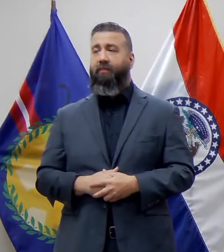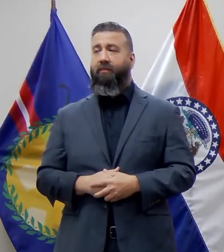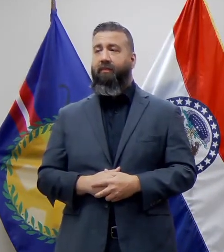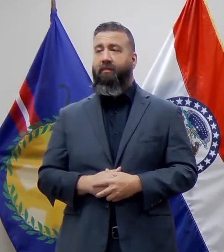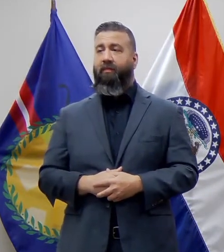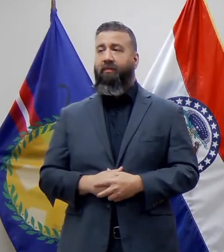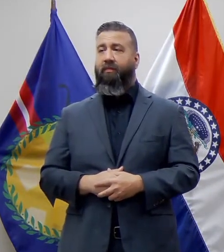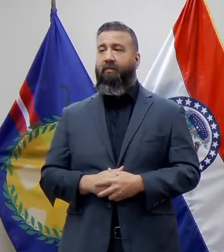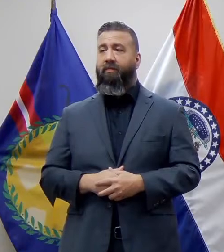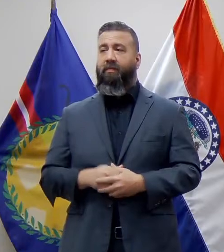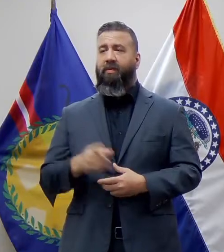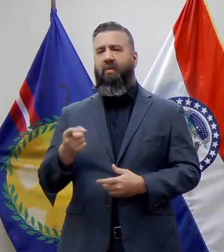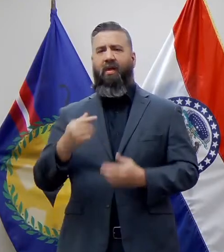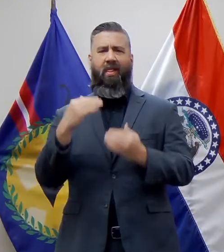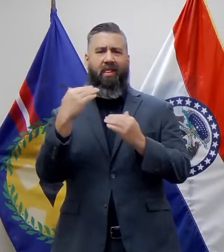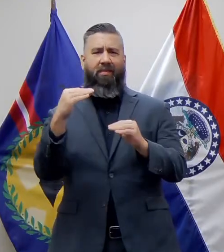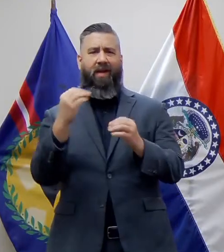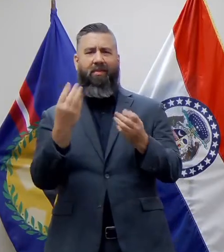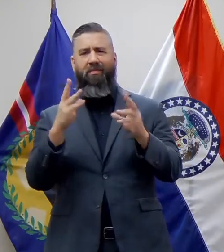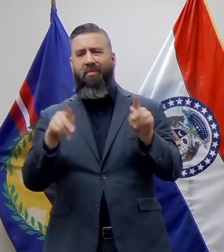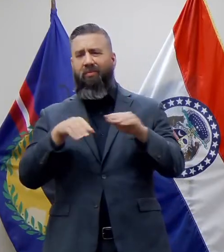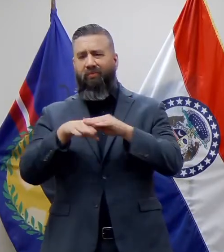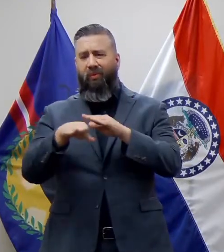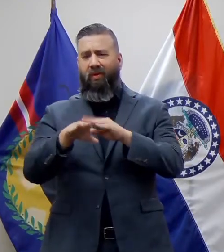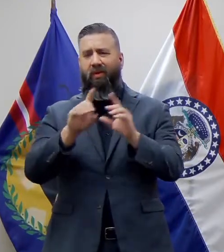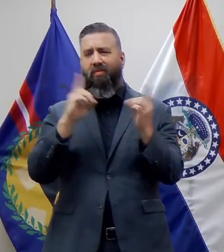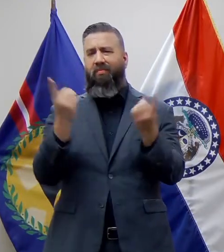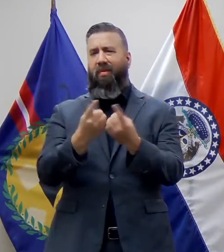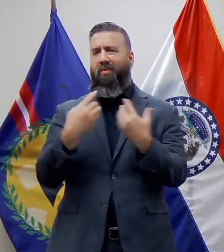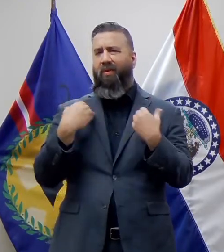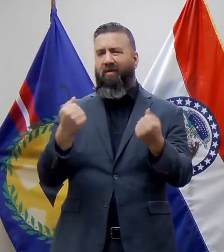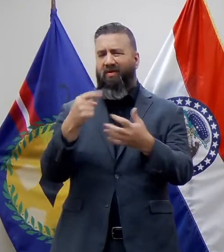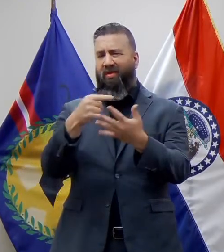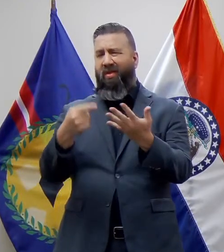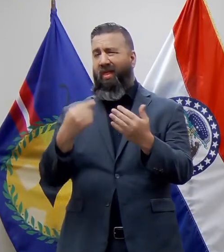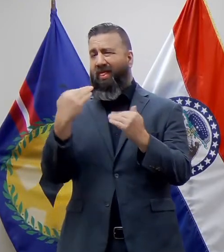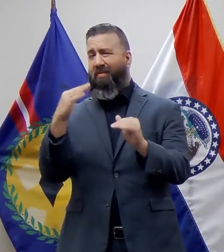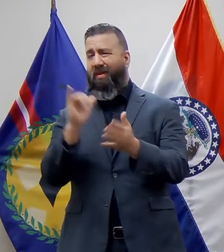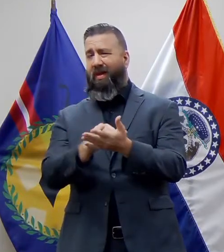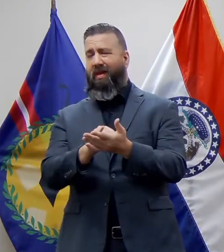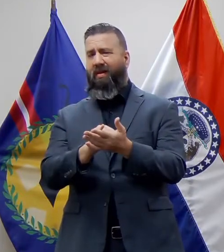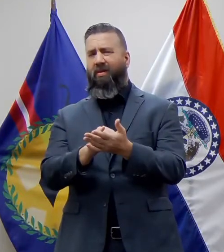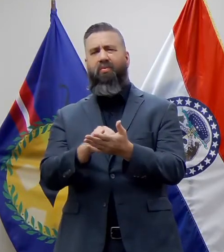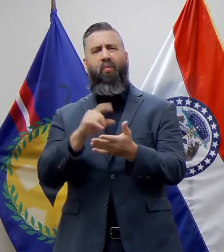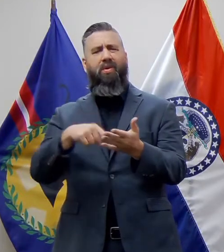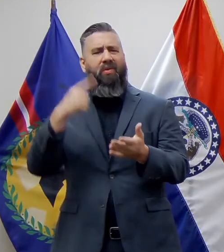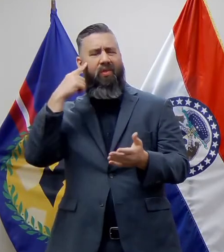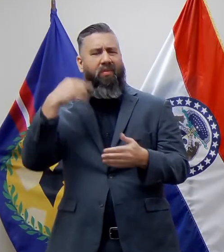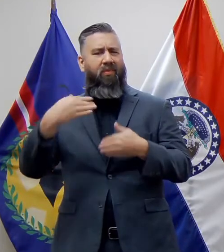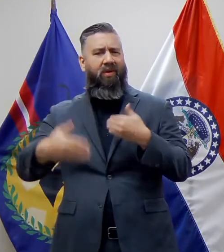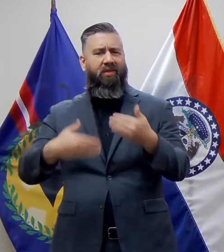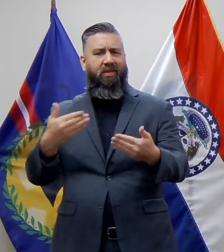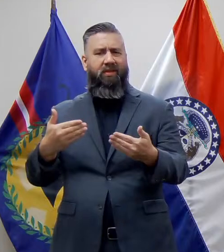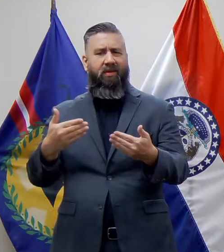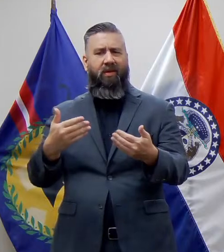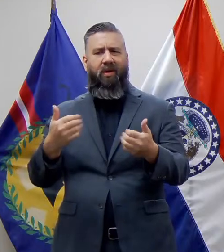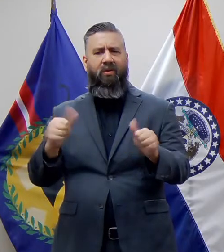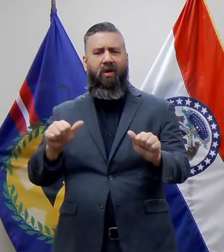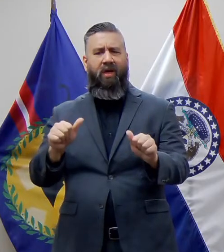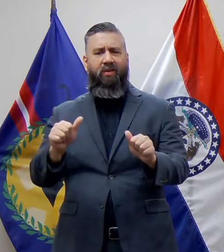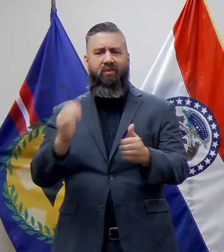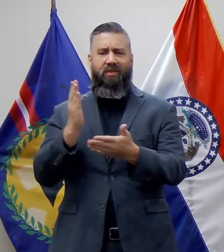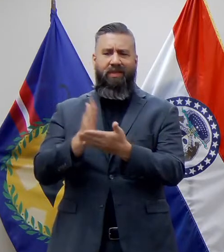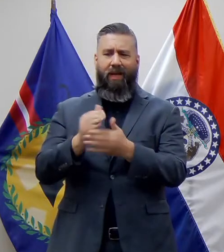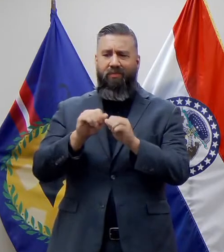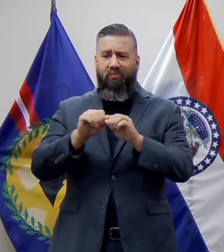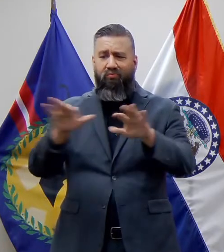of Revenue, things of that nature, what's the thought process there? Does that help control the spread in your mind, like what you're doing with the Department of Revenue, or what's important